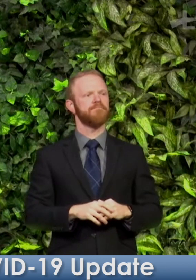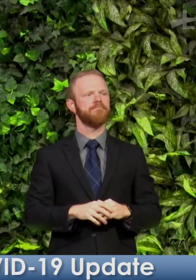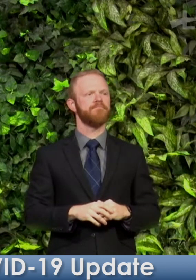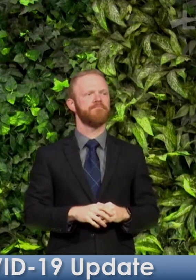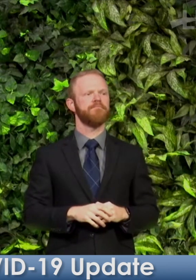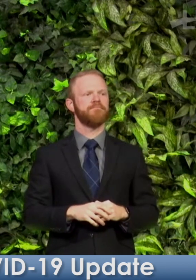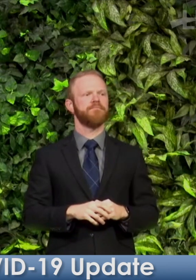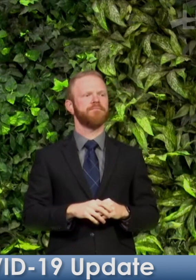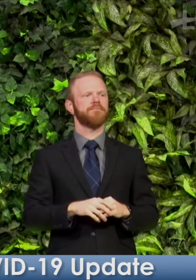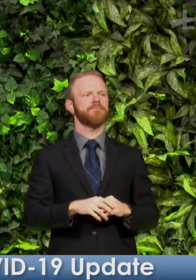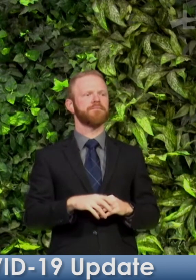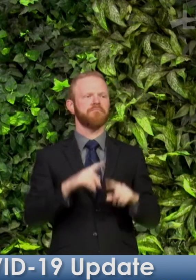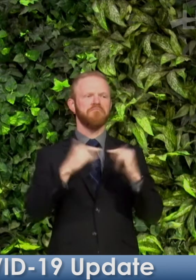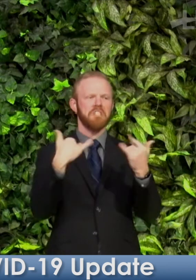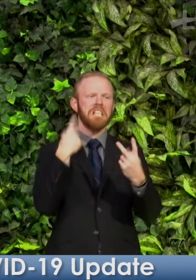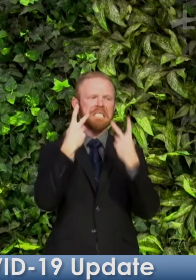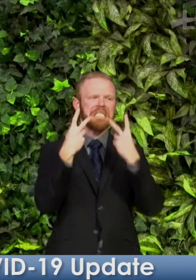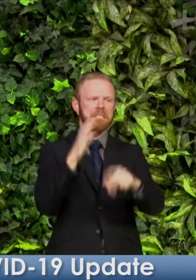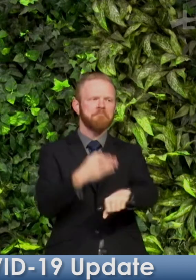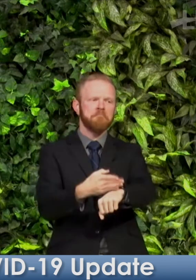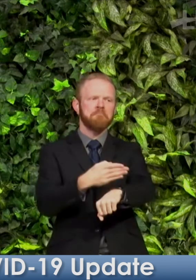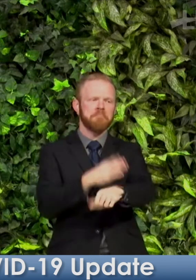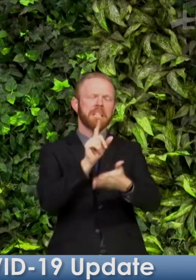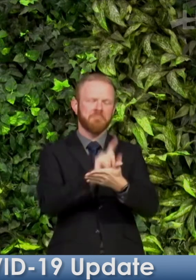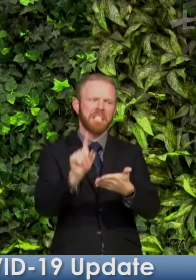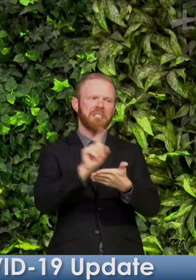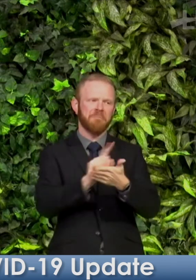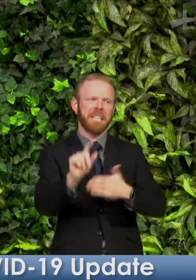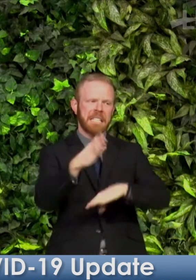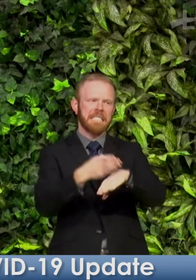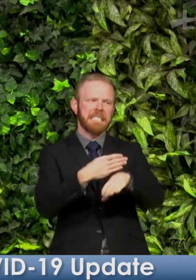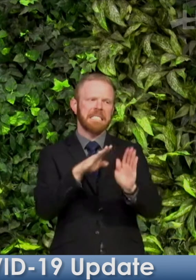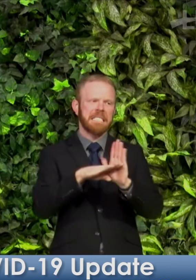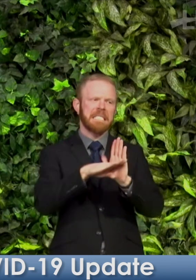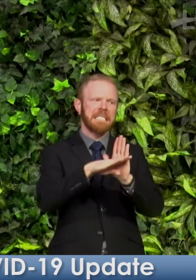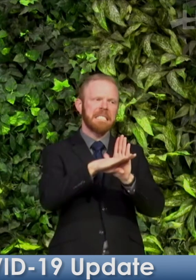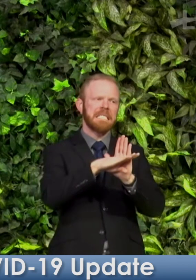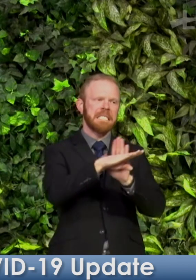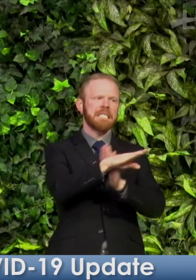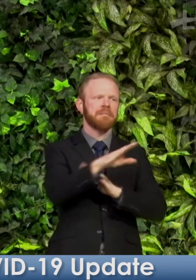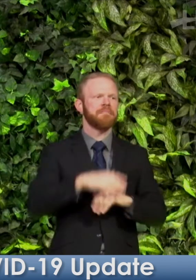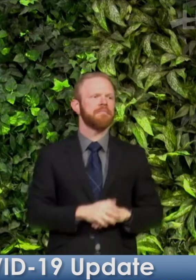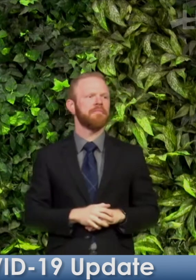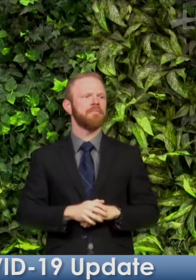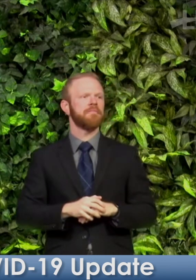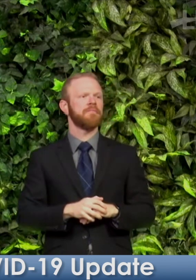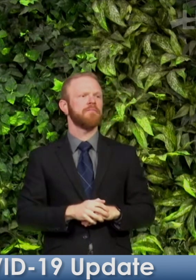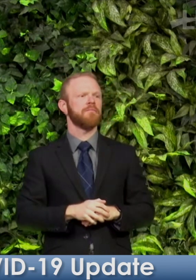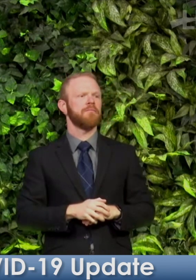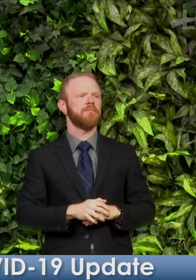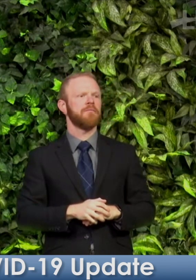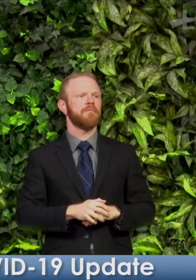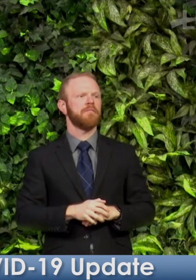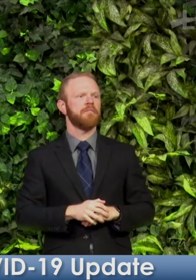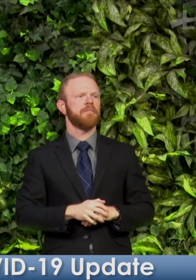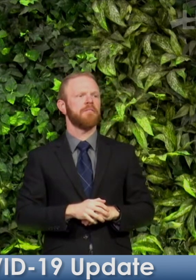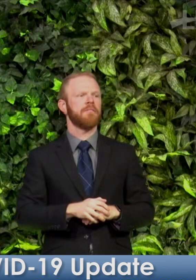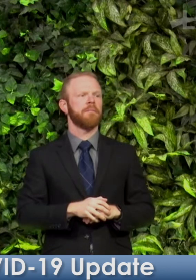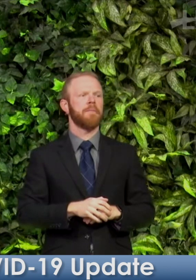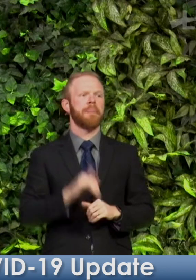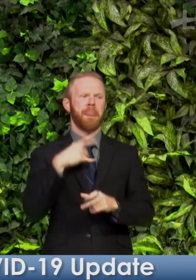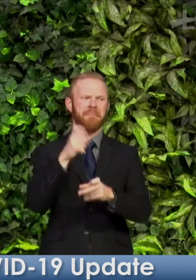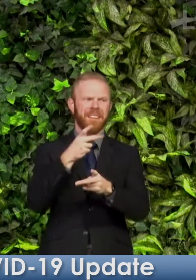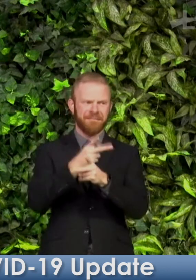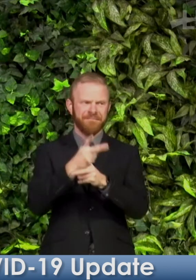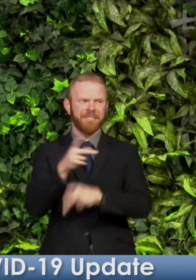to week, and that's allowing us to not only take care of vaccinating the vaccinators and vaccinating our most vulnerable,